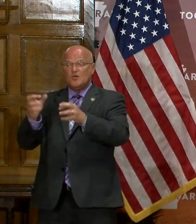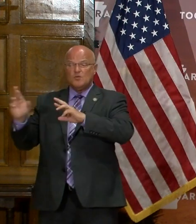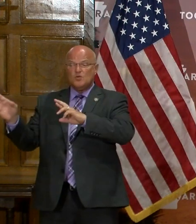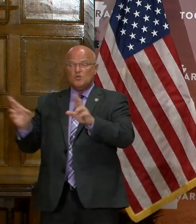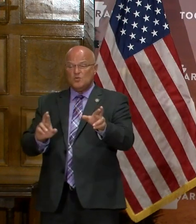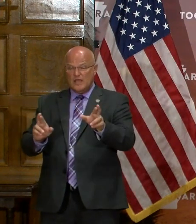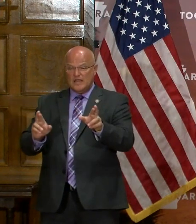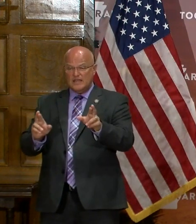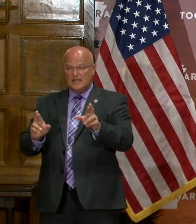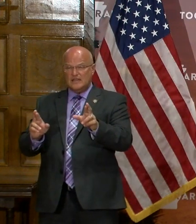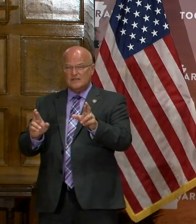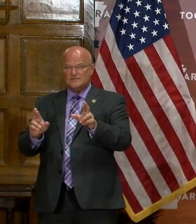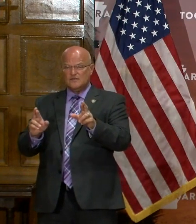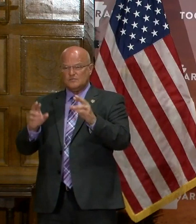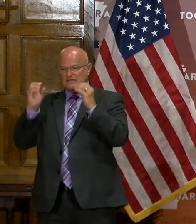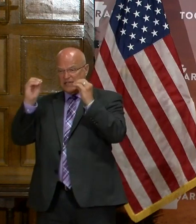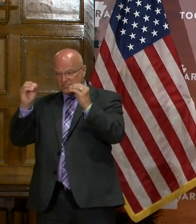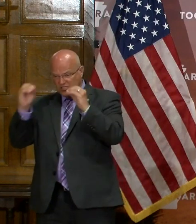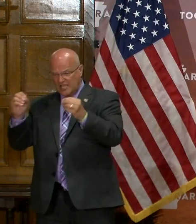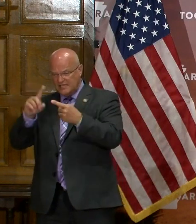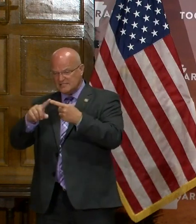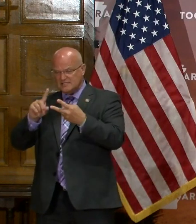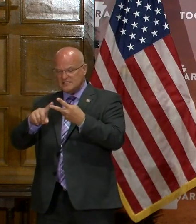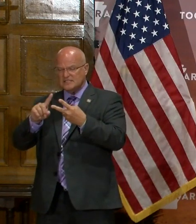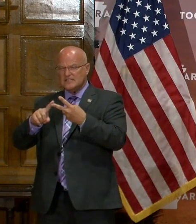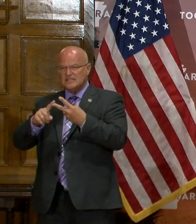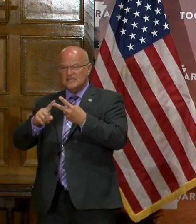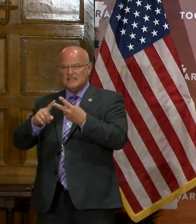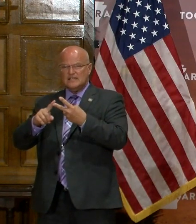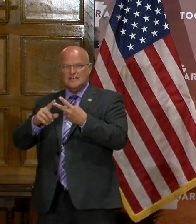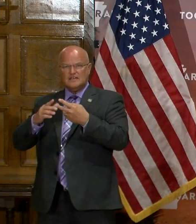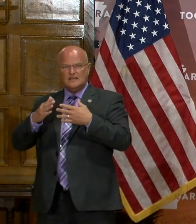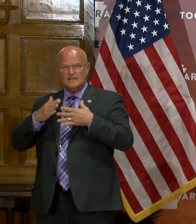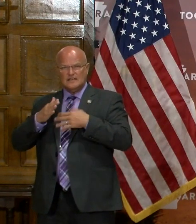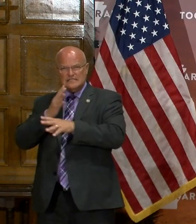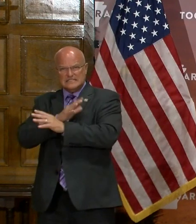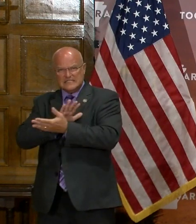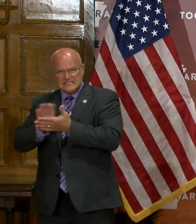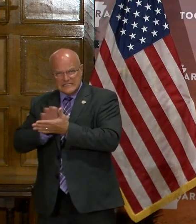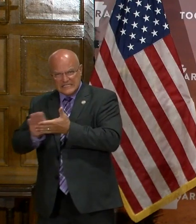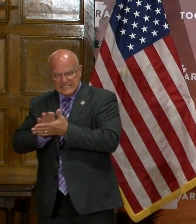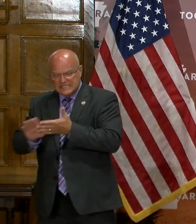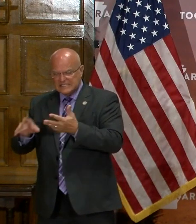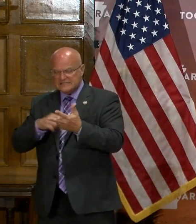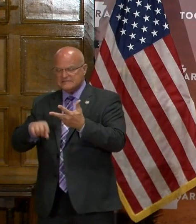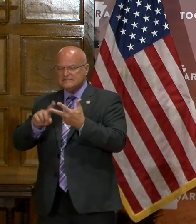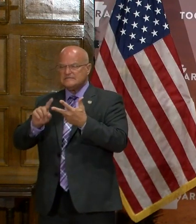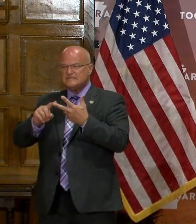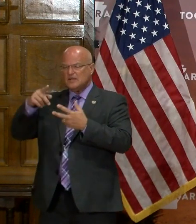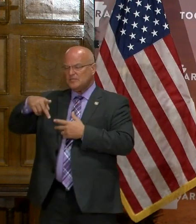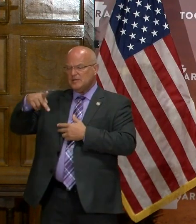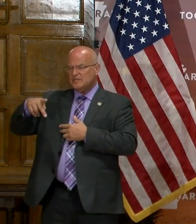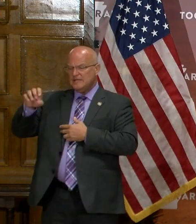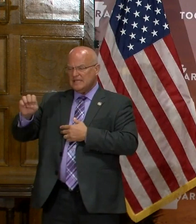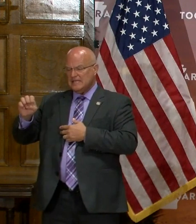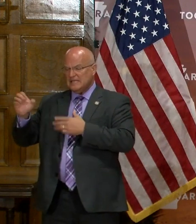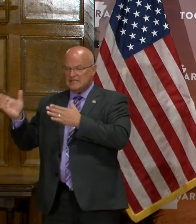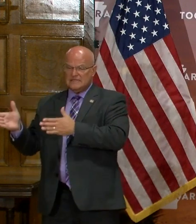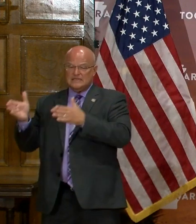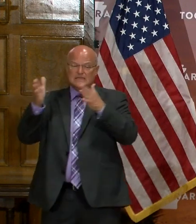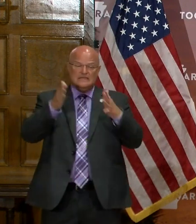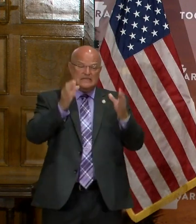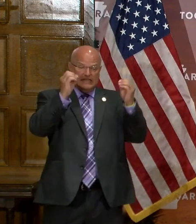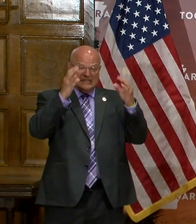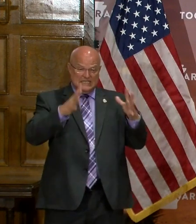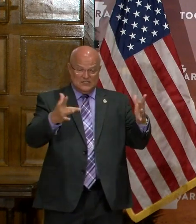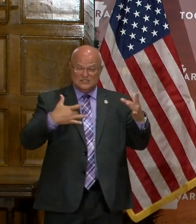standpoint, from a health standpoint, from a PPE standpoint. The teachers have their own set of